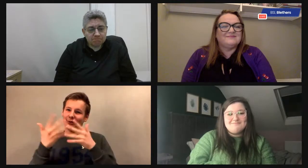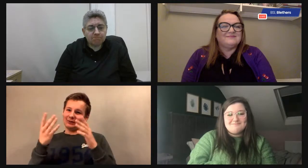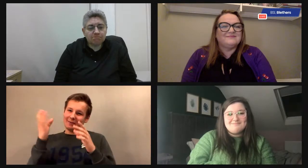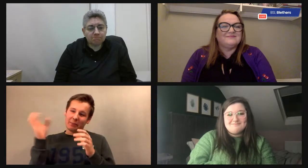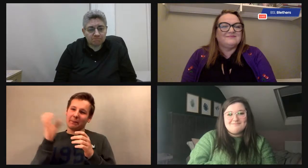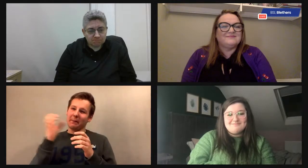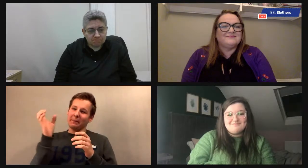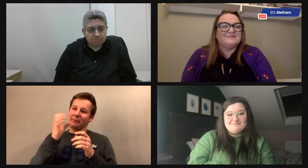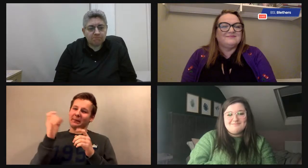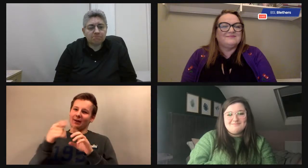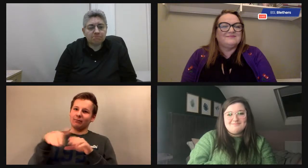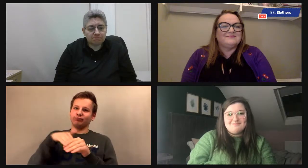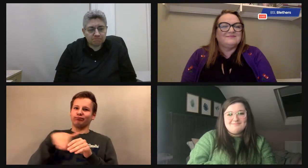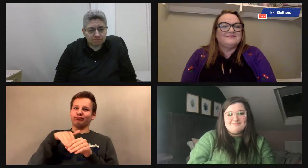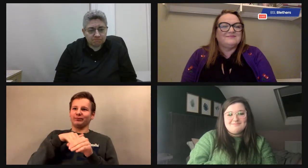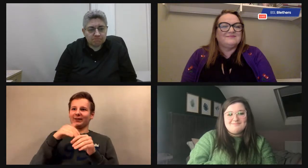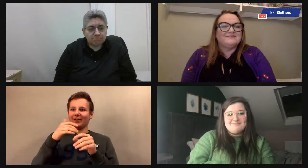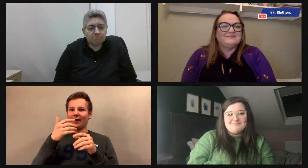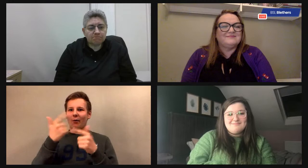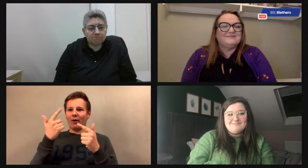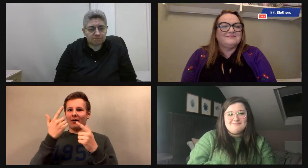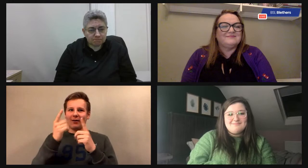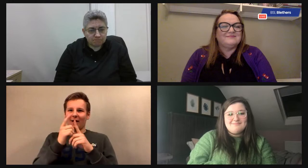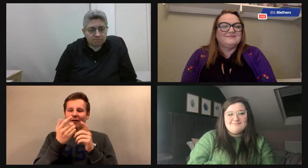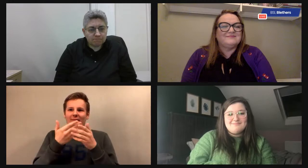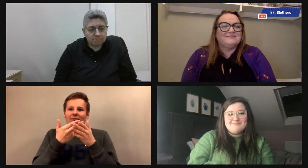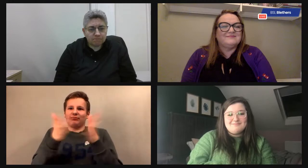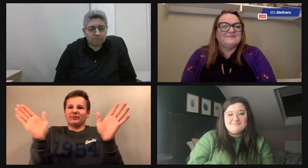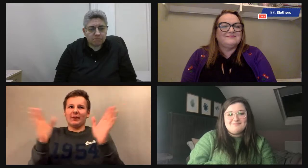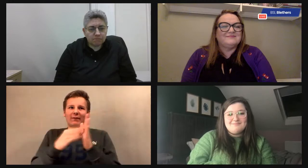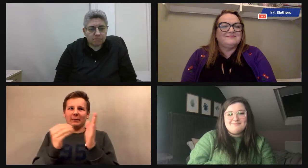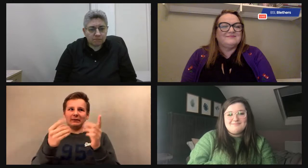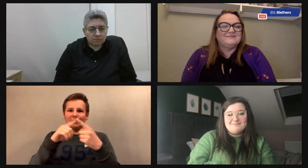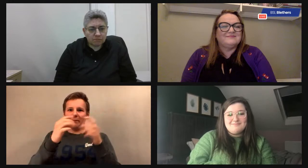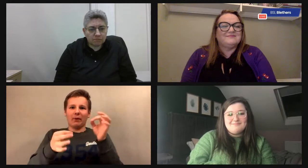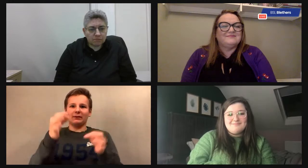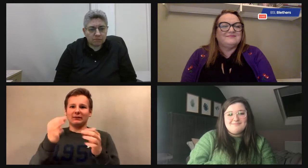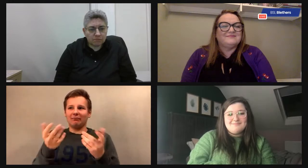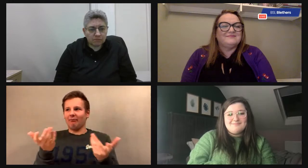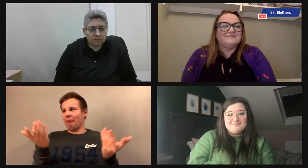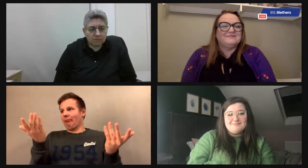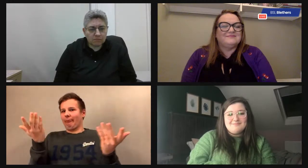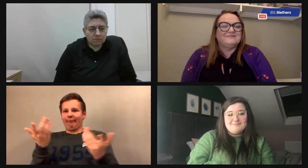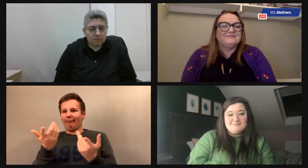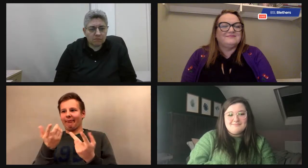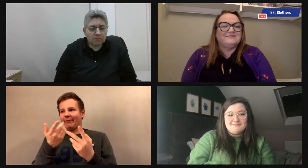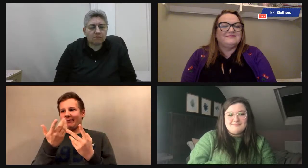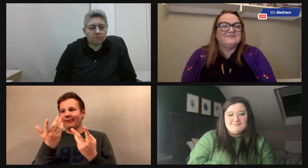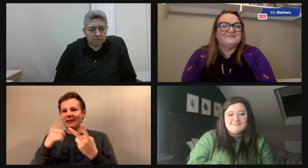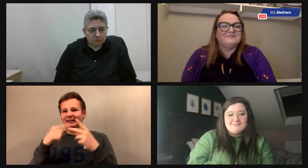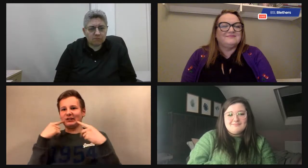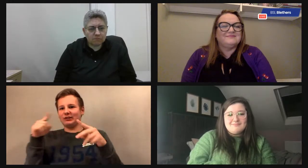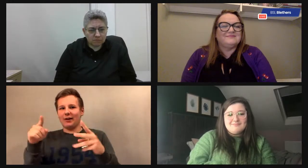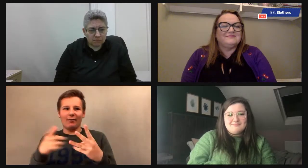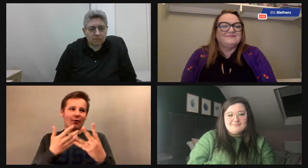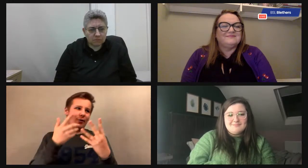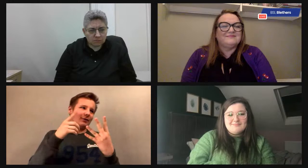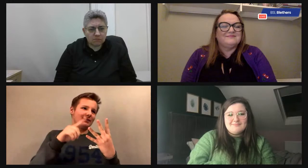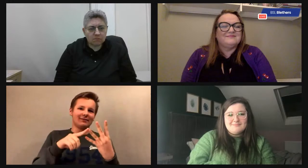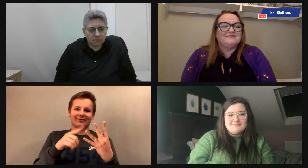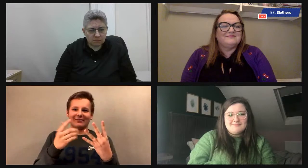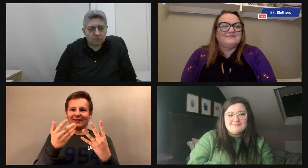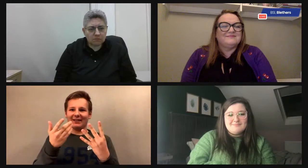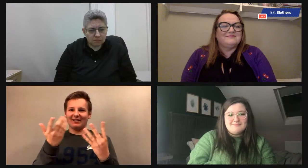so many hopes, and the hopes are all in form of so many deaf people coming in and getting involved in